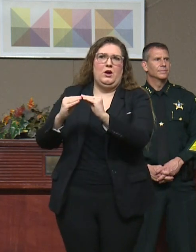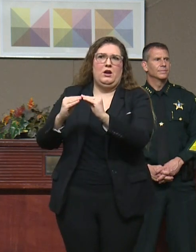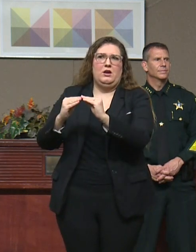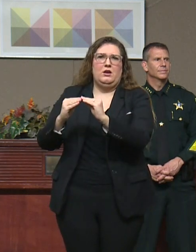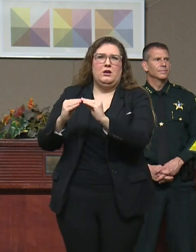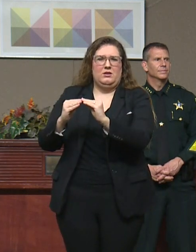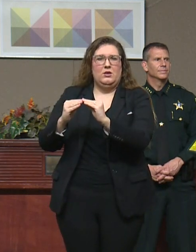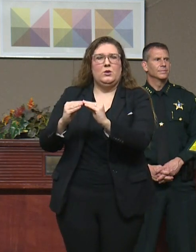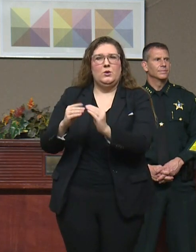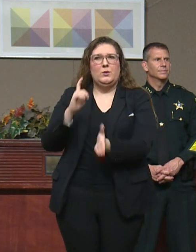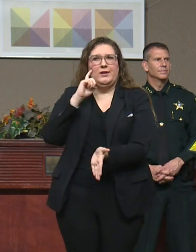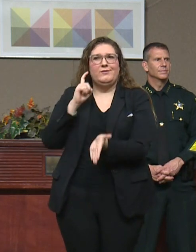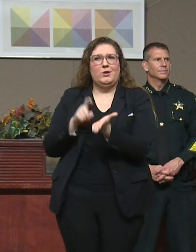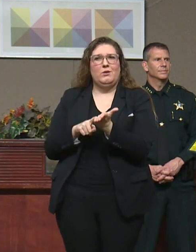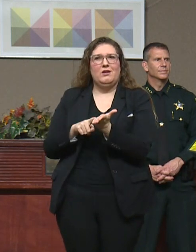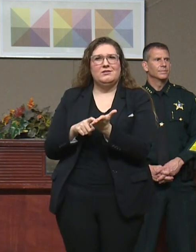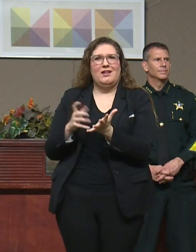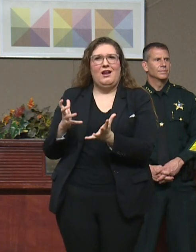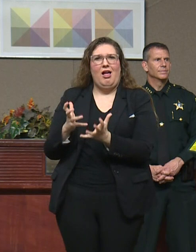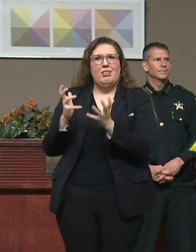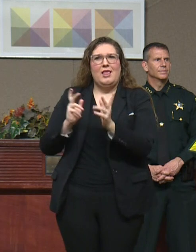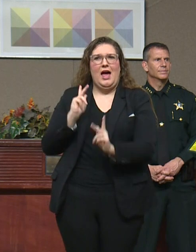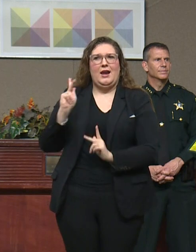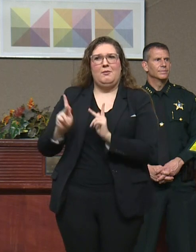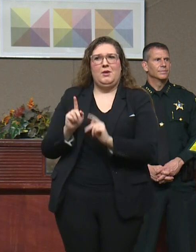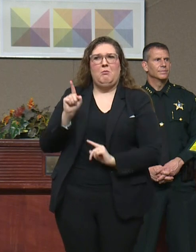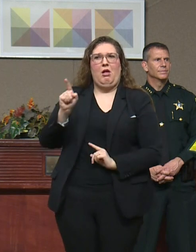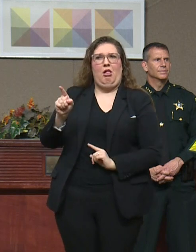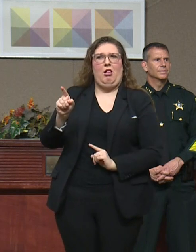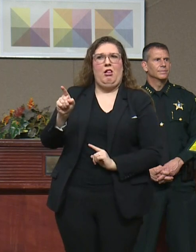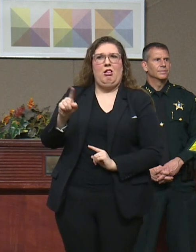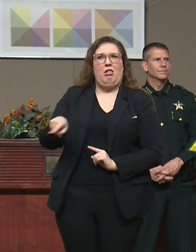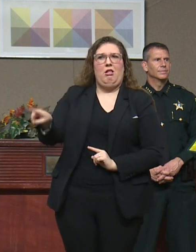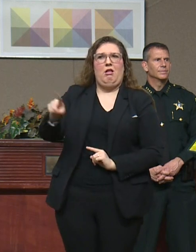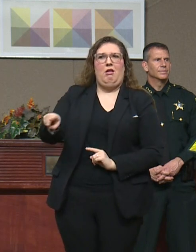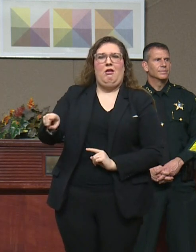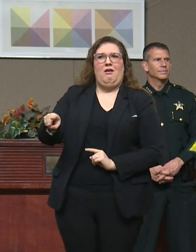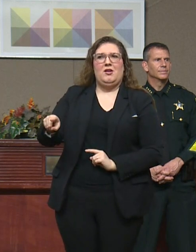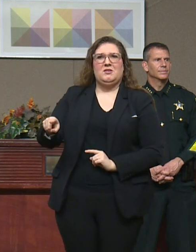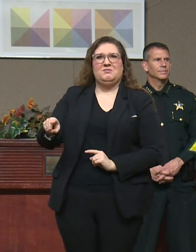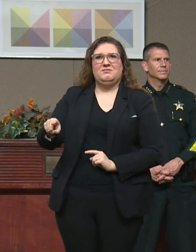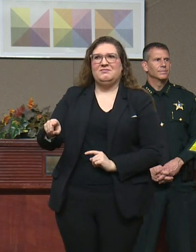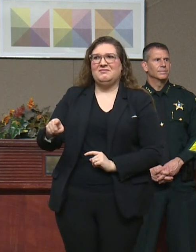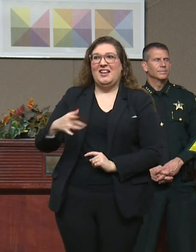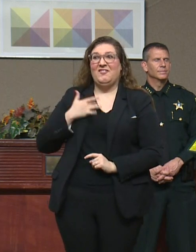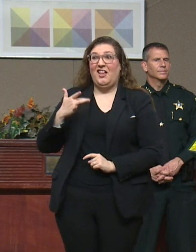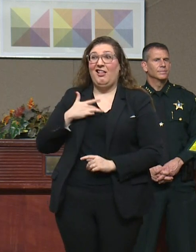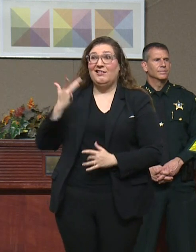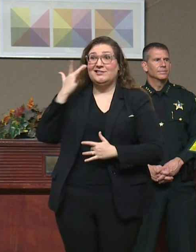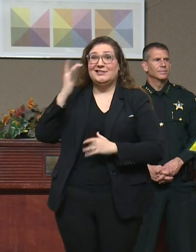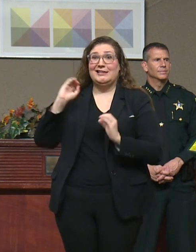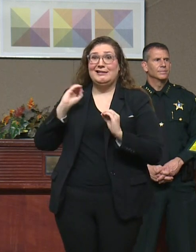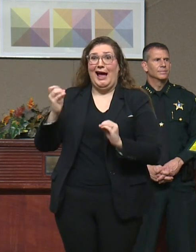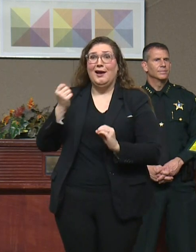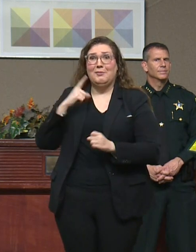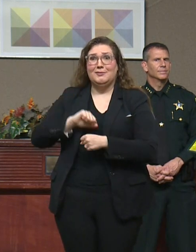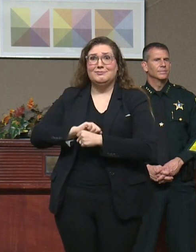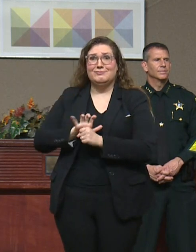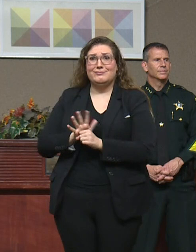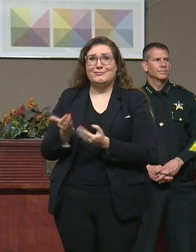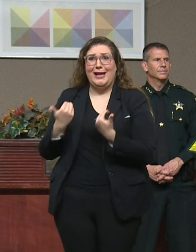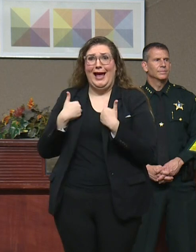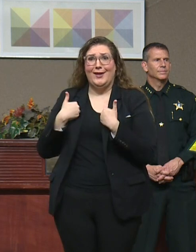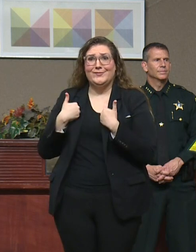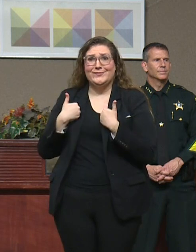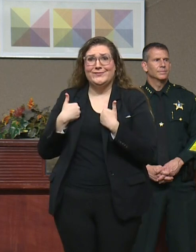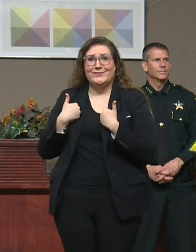a significant number of people who are asymptomatic. And probably even when we test more and when we get into